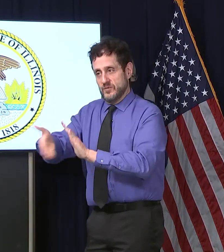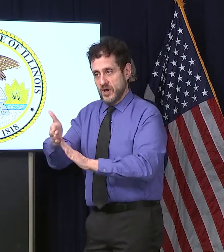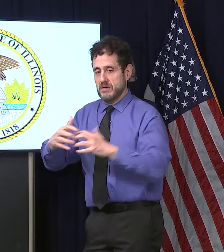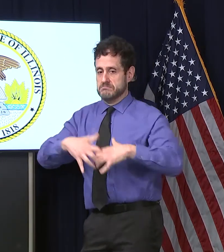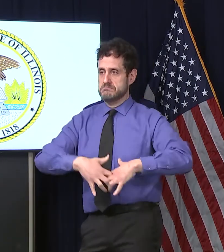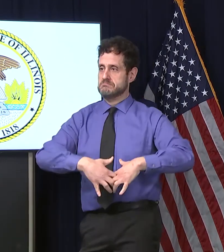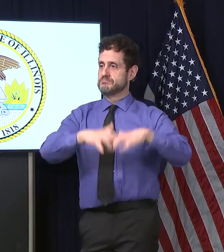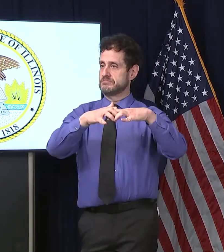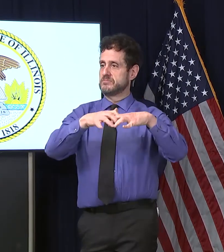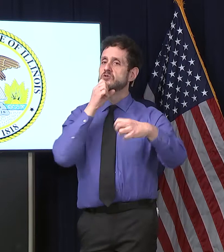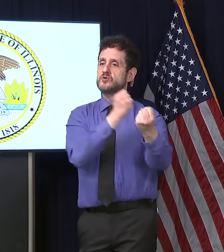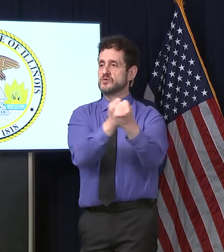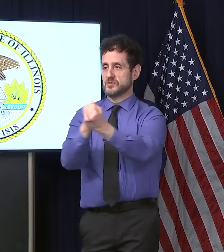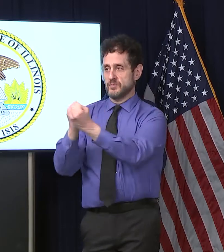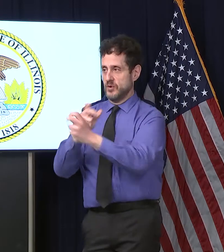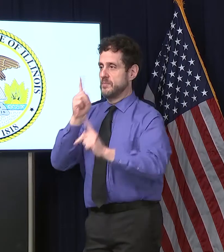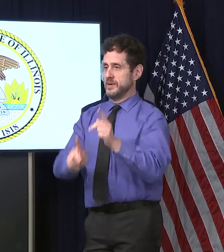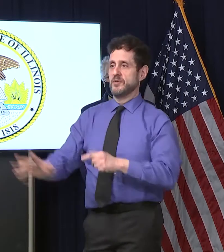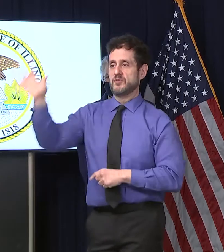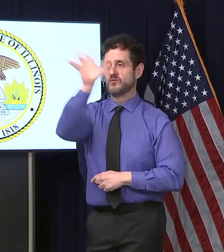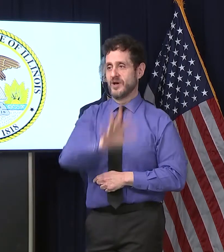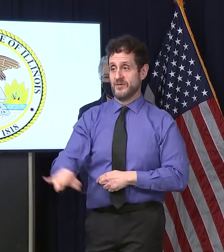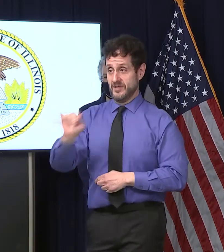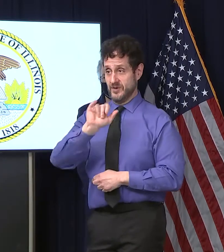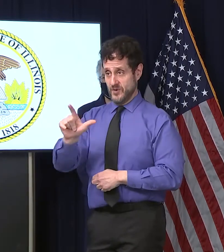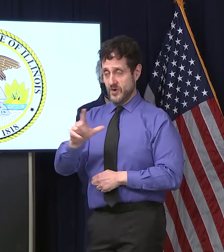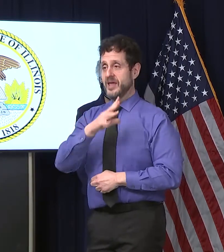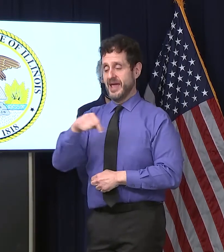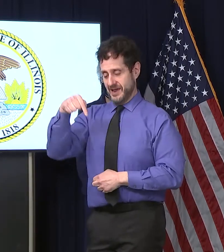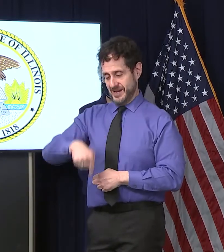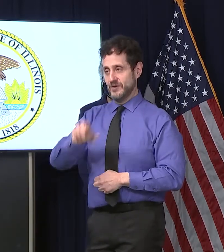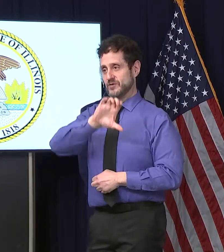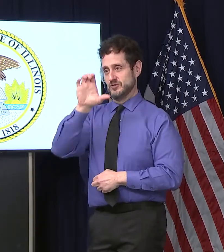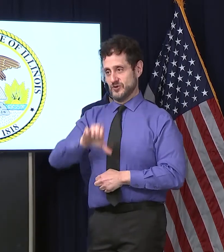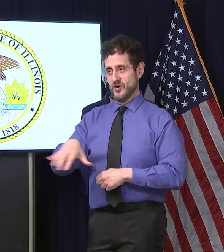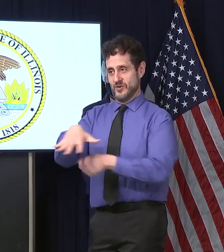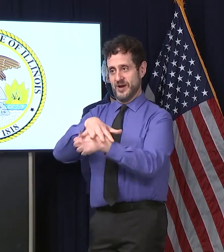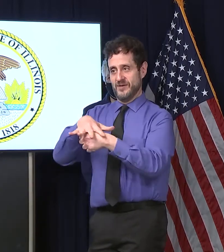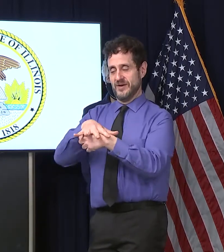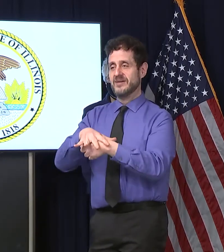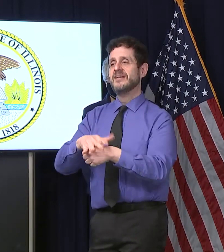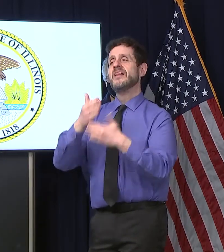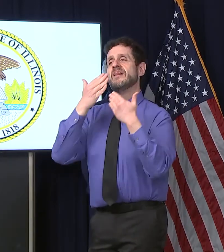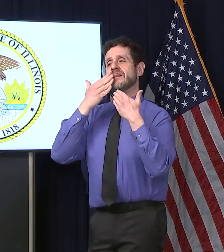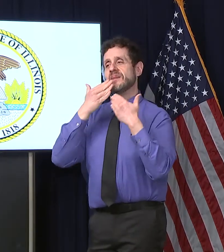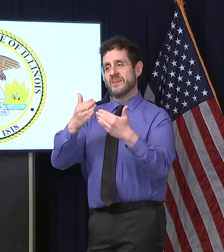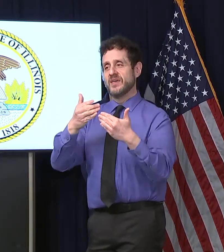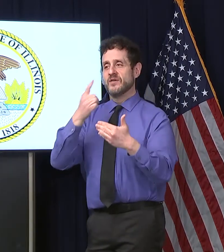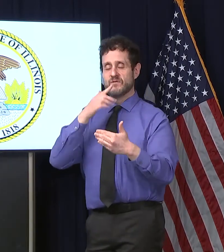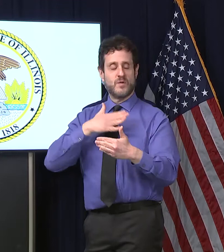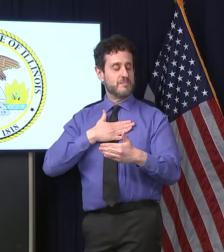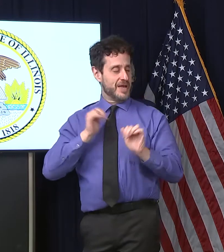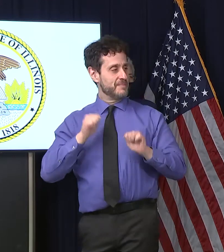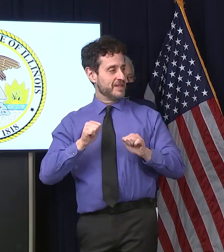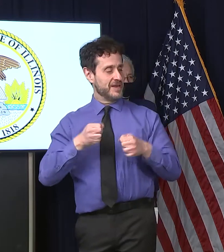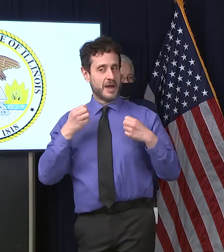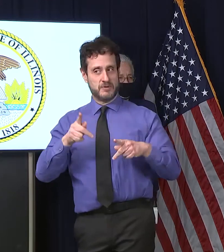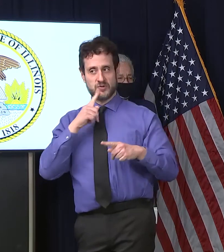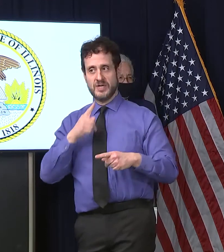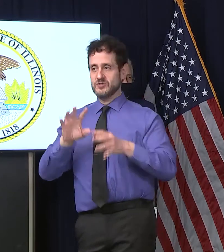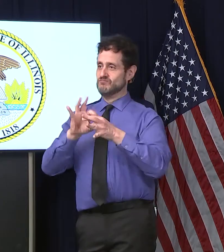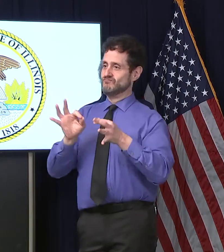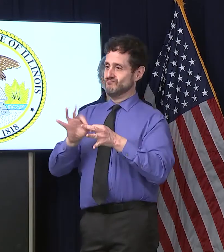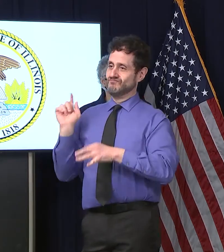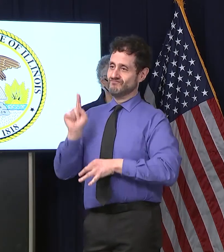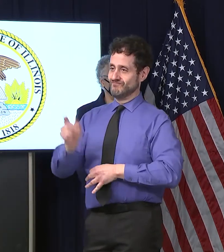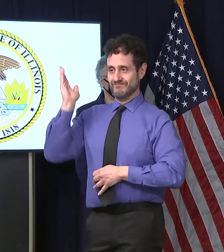evolution to support all of the citizens of Illinois and the Chicagoland area. So thank you for my ability to opportunity to make